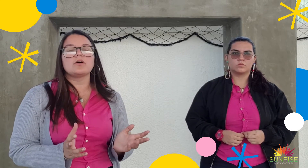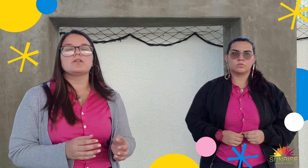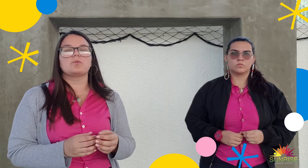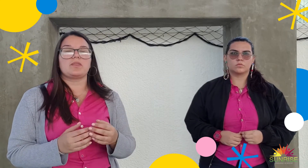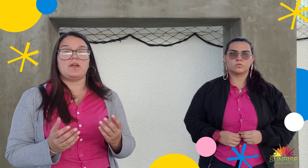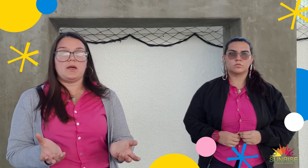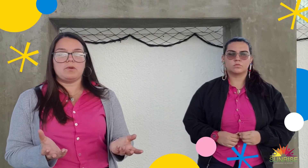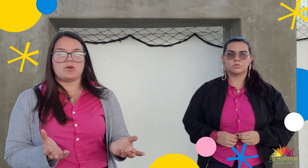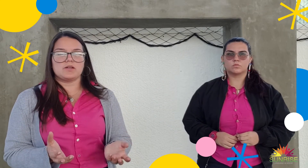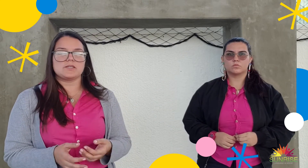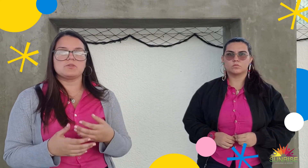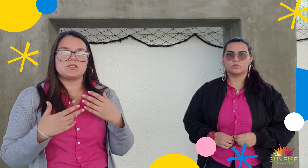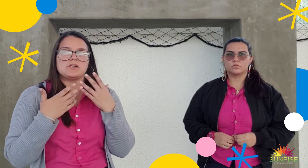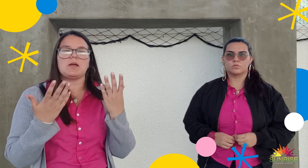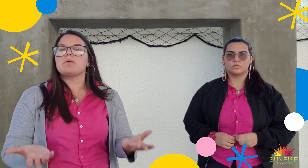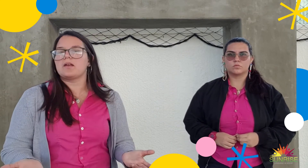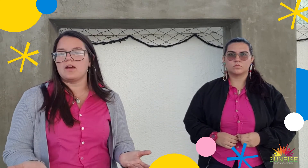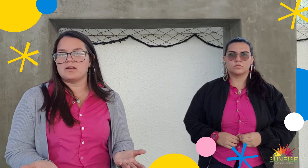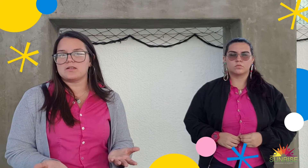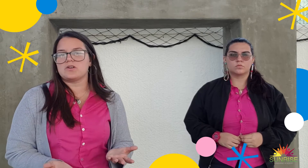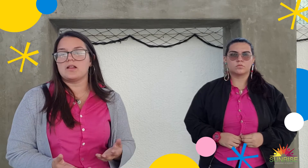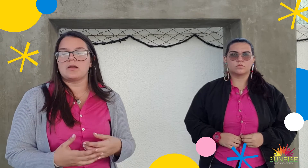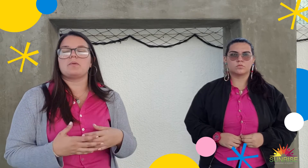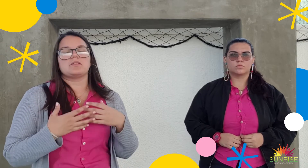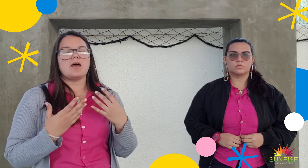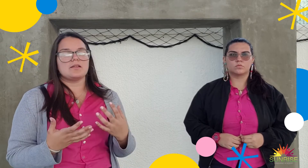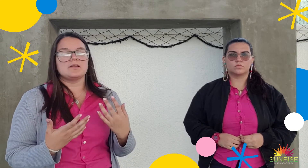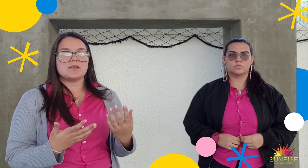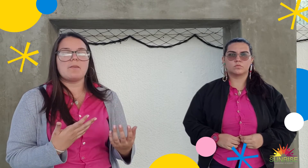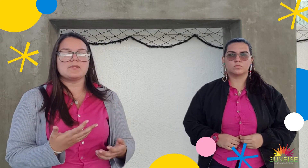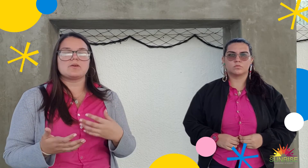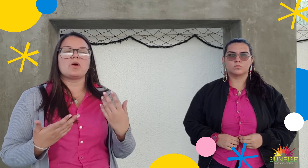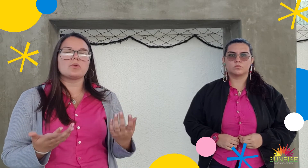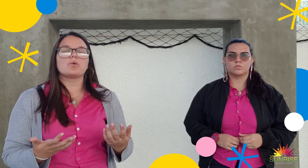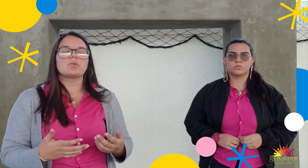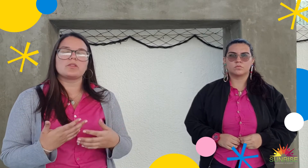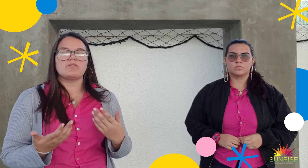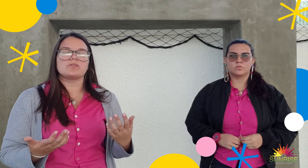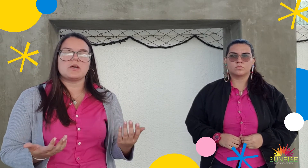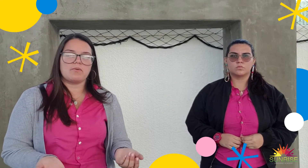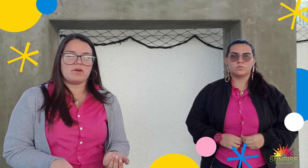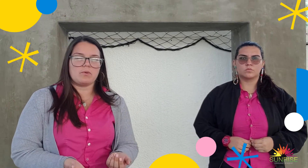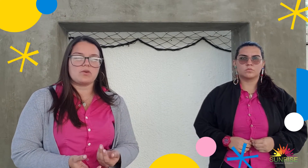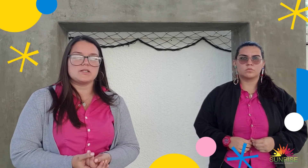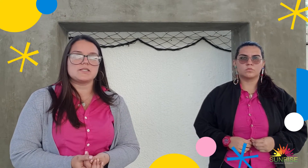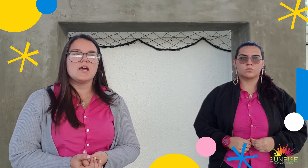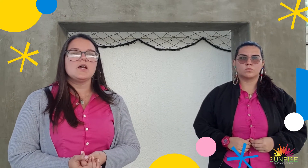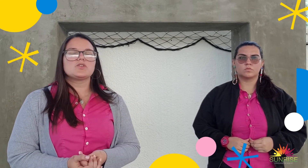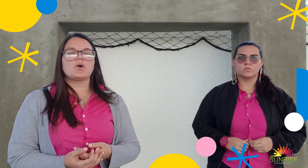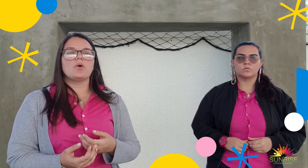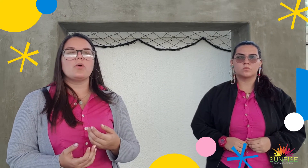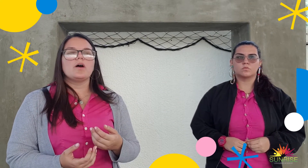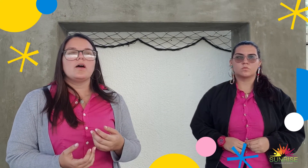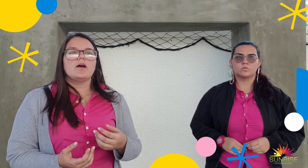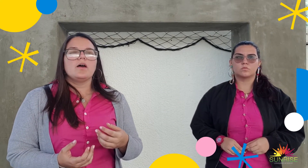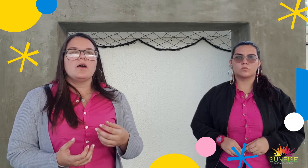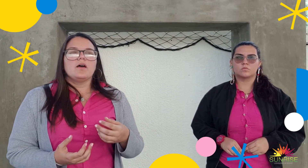the world with the immigrants. I'm just naming a nationality, but this happens around the world with different type of immigrants.